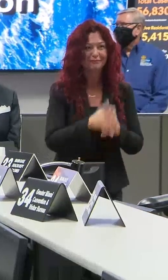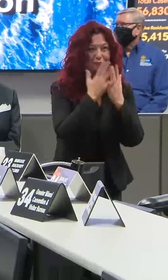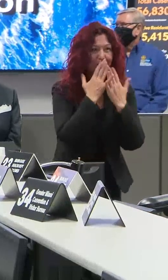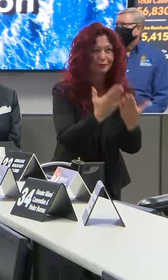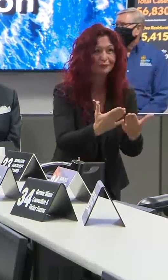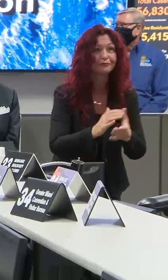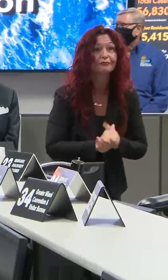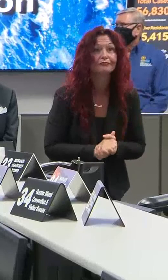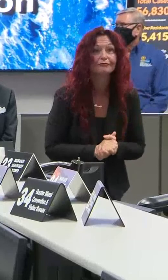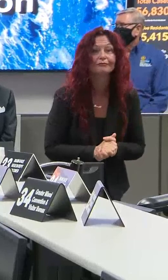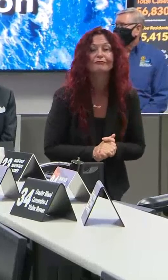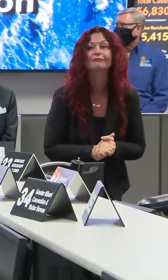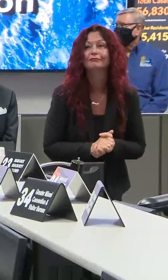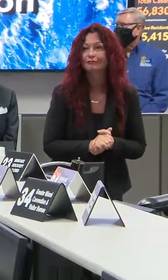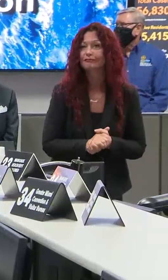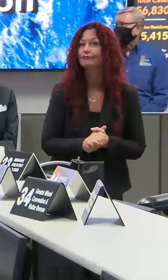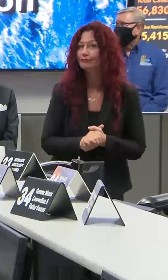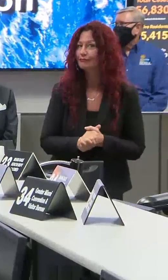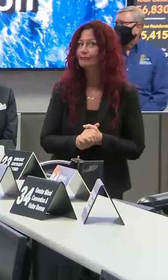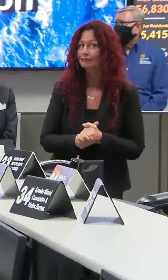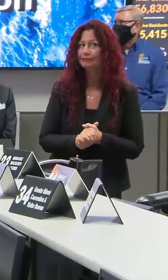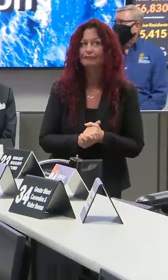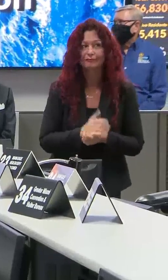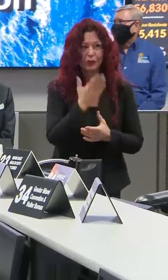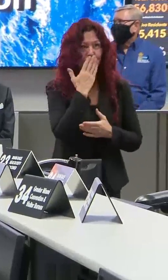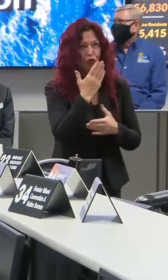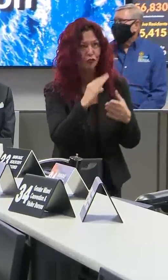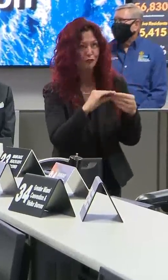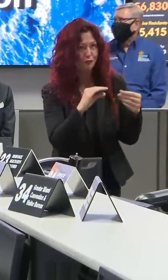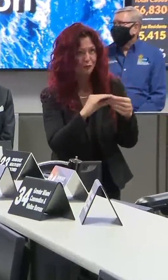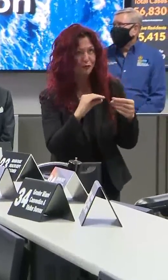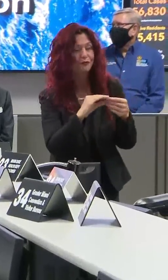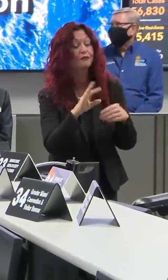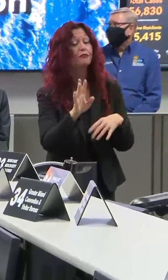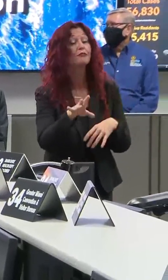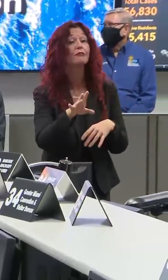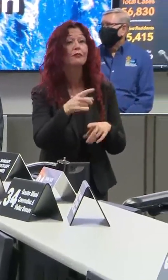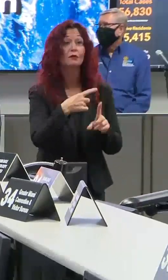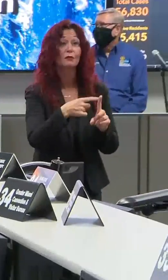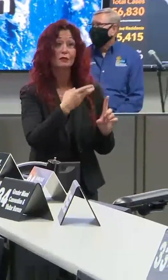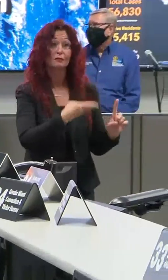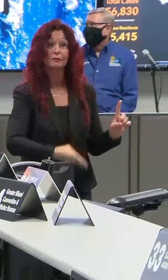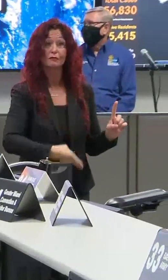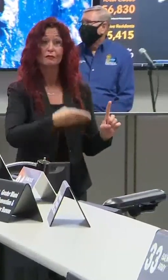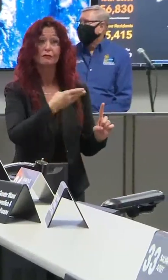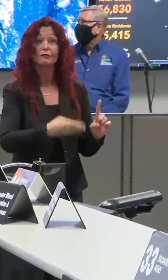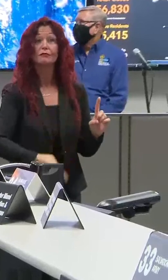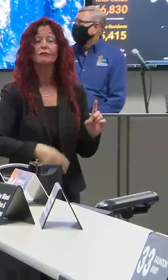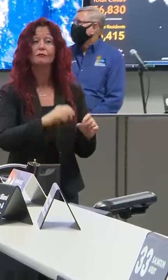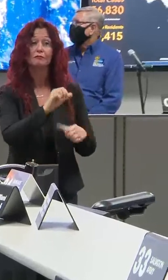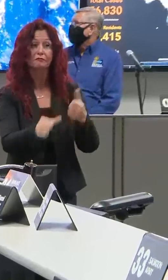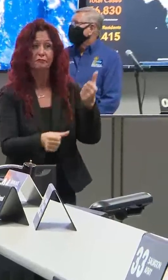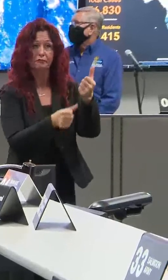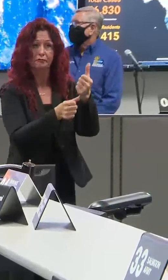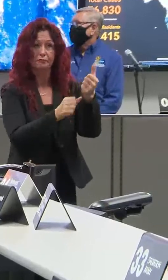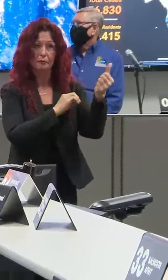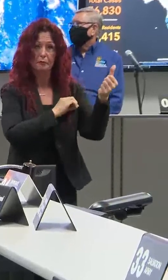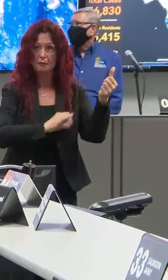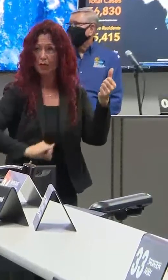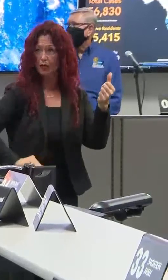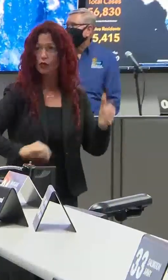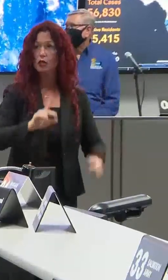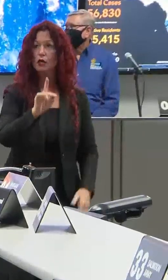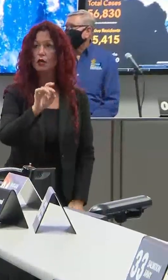Thank you, Madam Chairwoman, and very wise words. I would be remiss if I didn't also recognize Deputy Mayor Maurice Kemp over to my